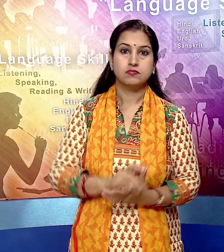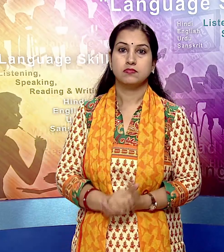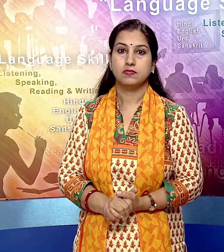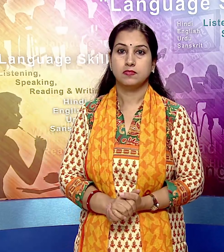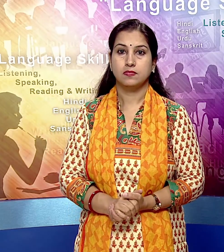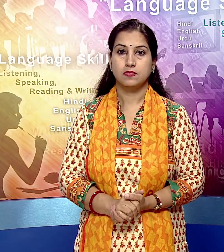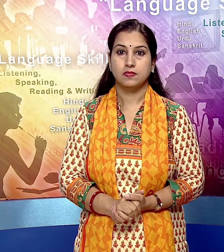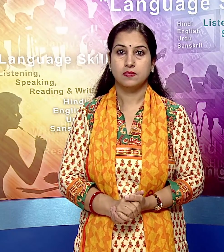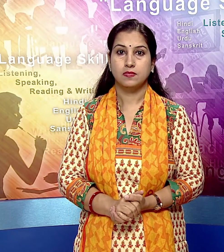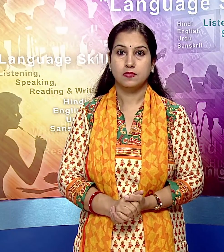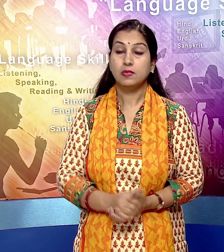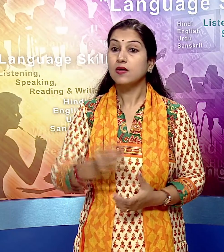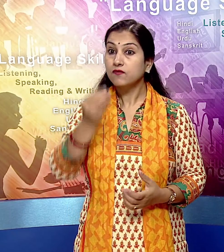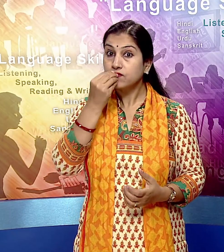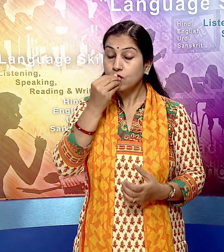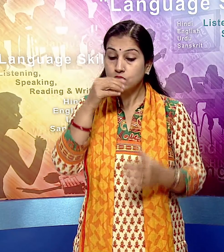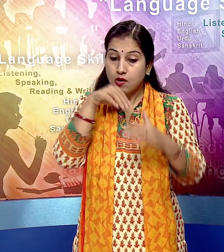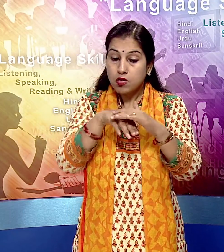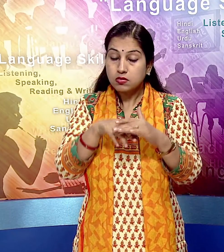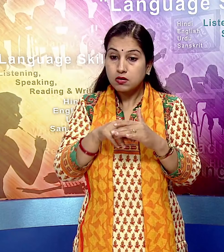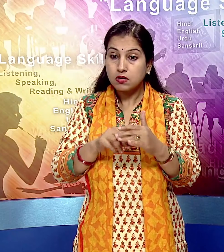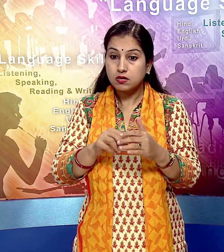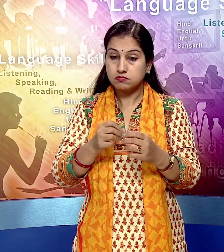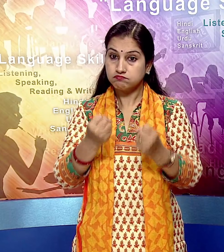ways of enhancing the nutritive value of foods.